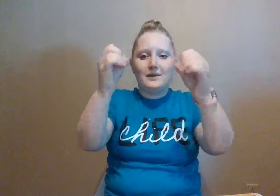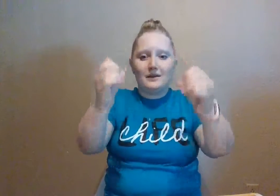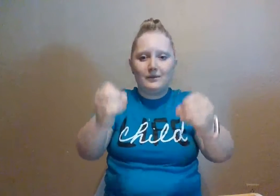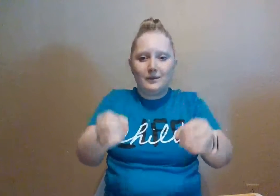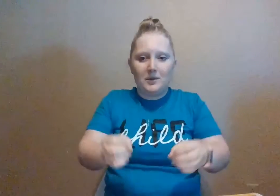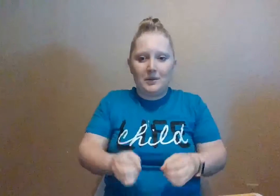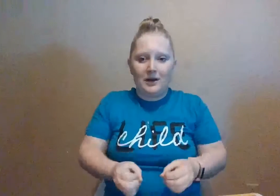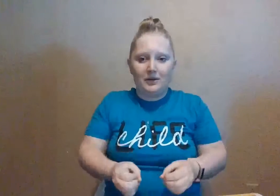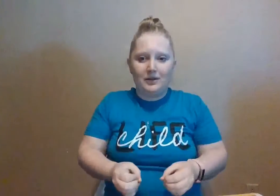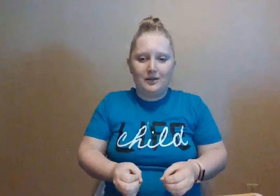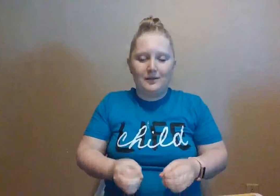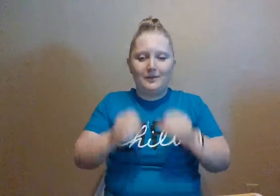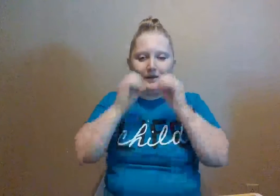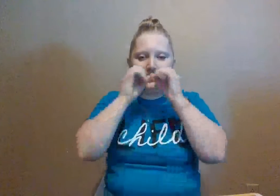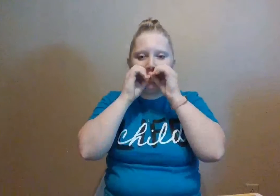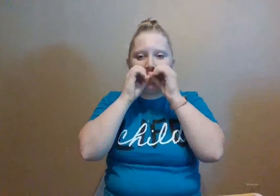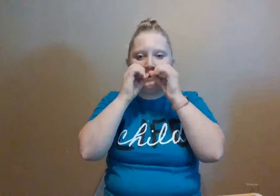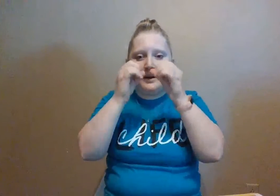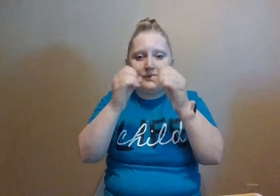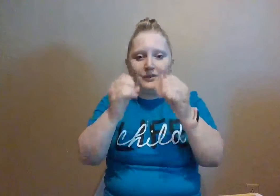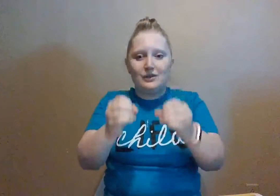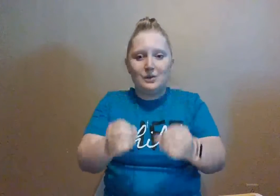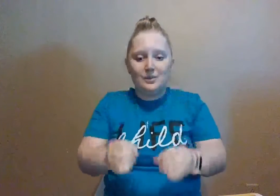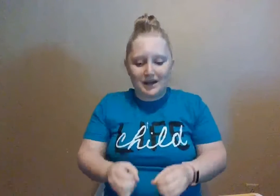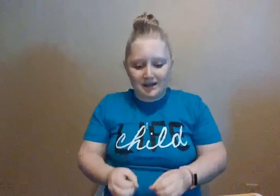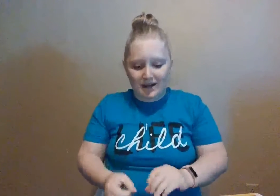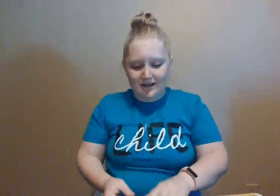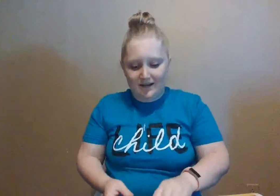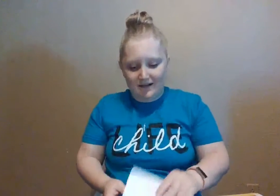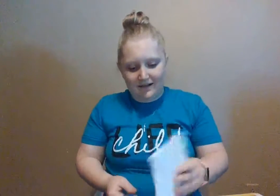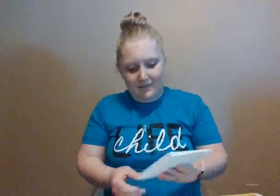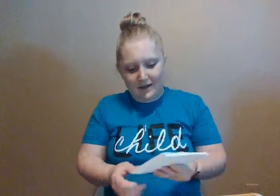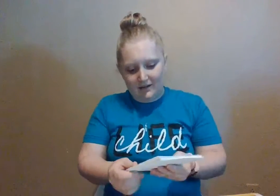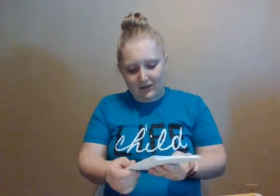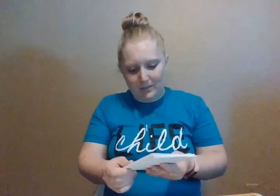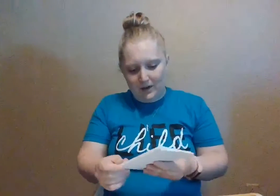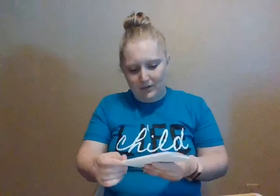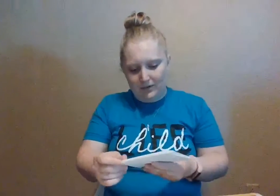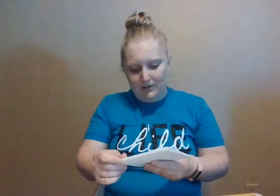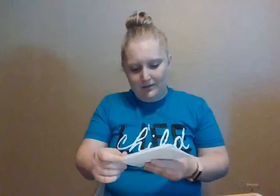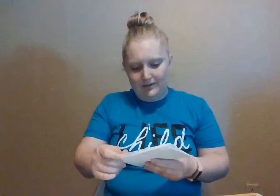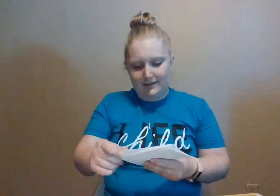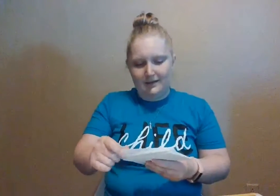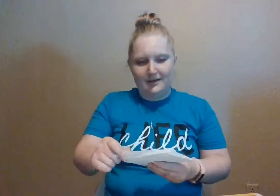down from your mouth. Like you have two big tusks coming out of your mouth.